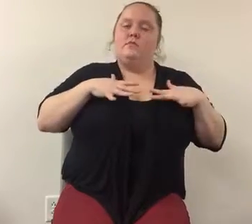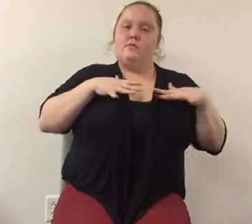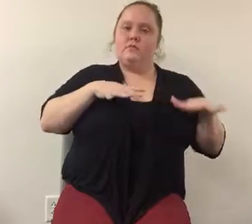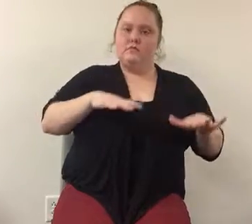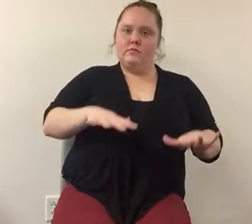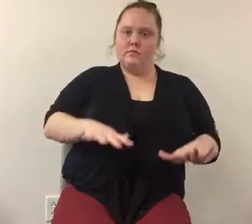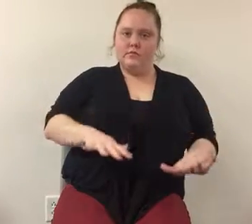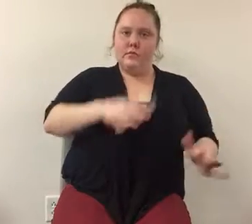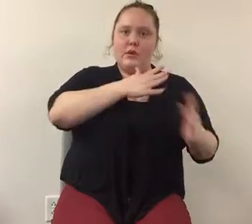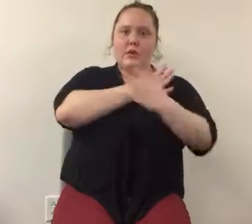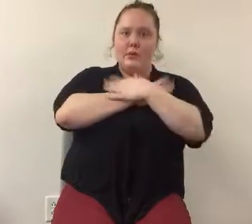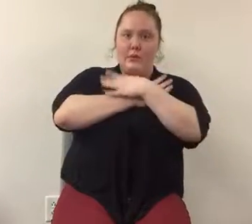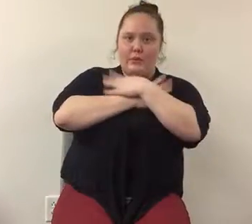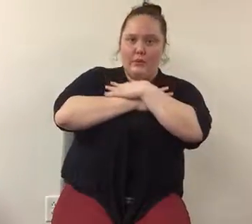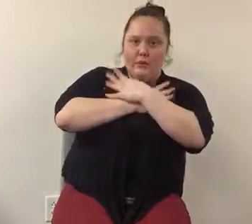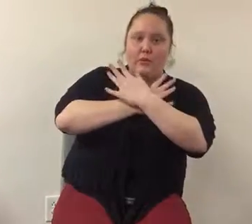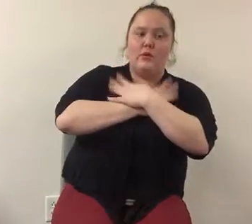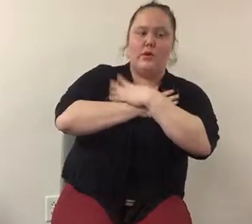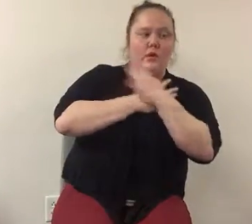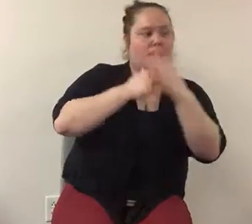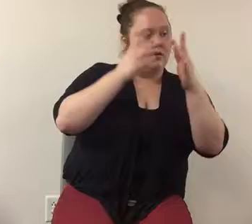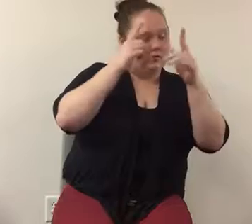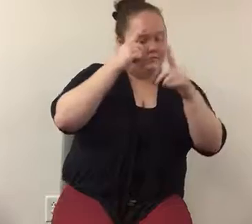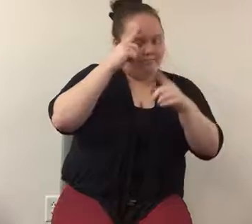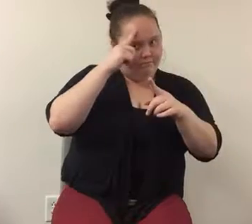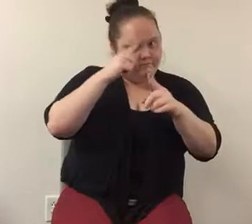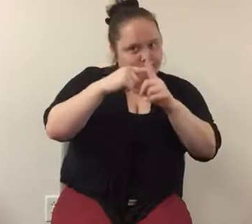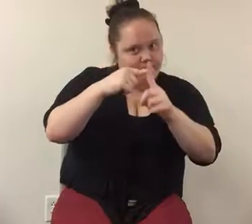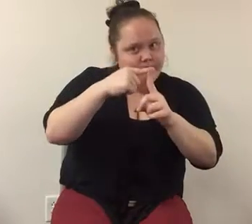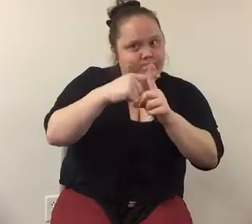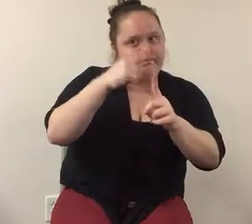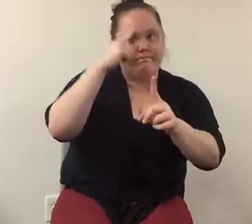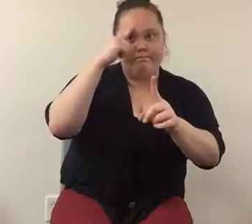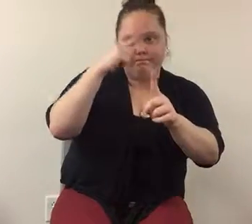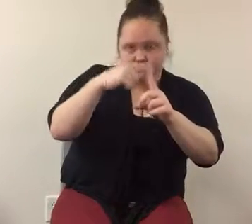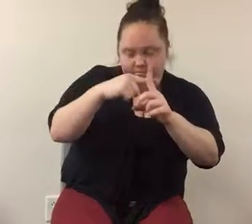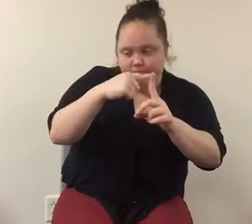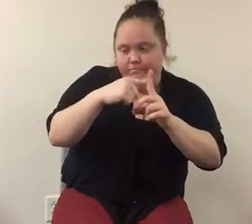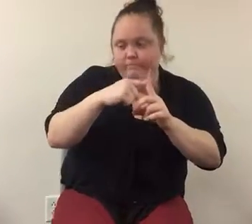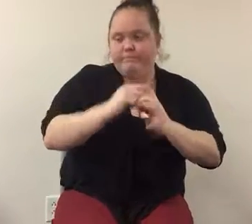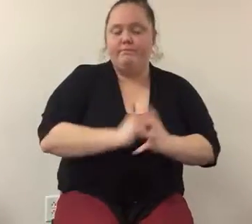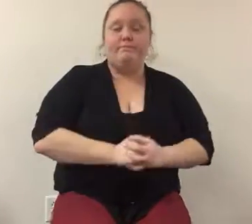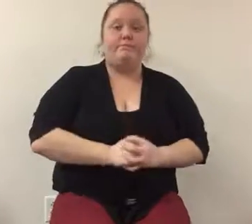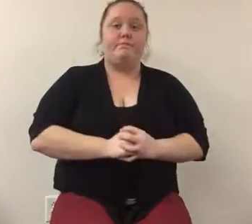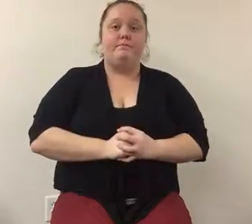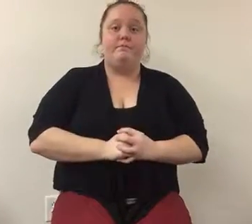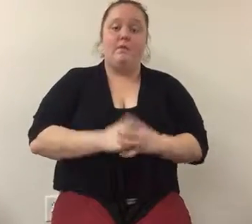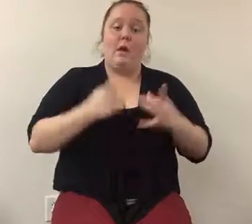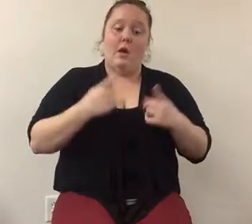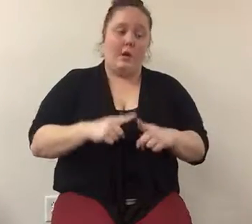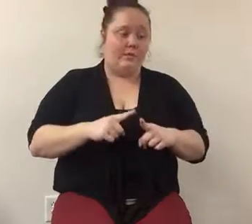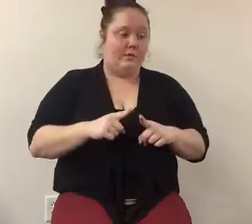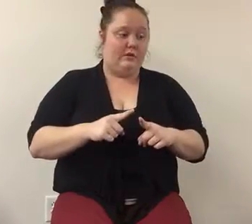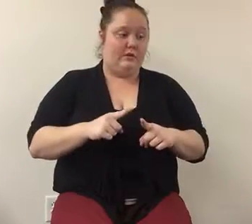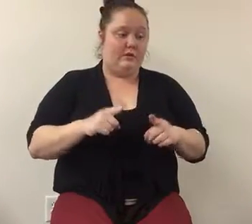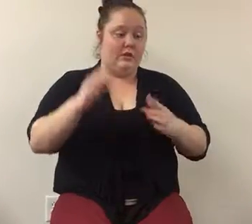Once they are in the operating room and we're ready to go with their cataract surgery, obviously they're laying down on the